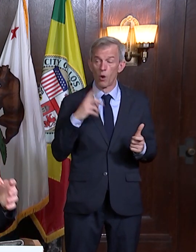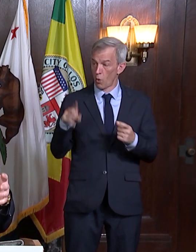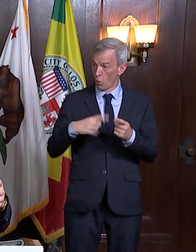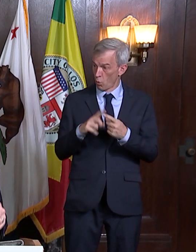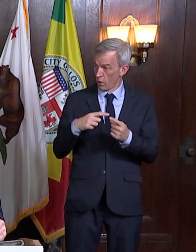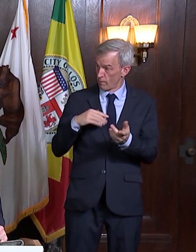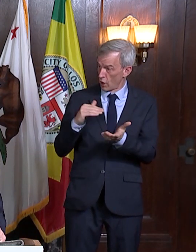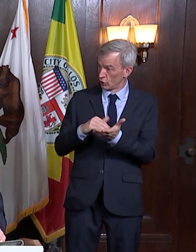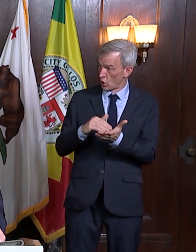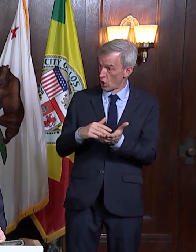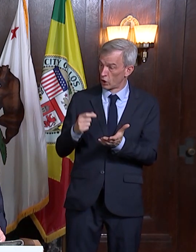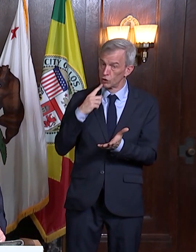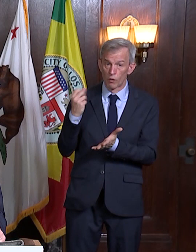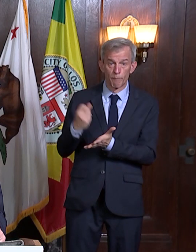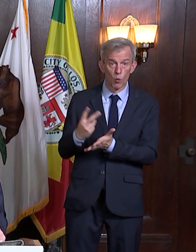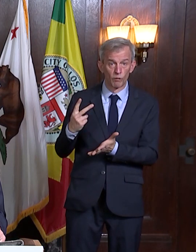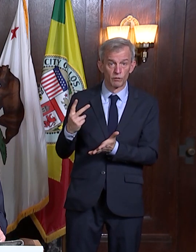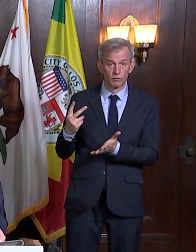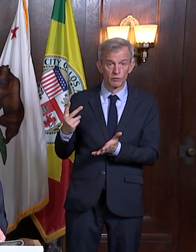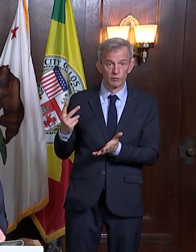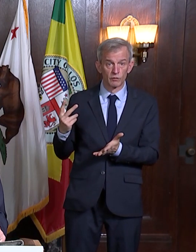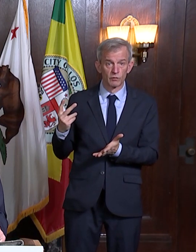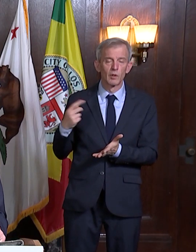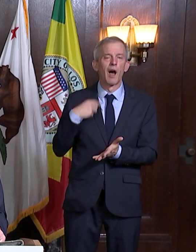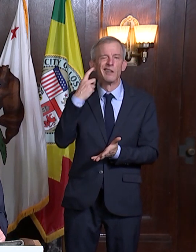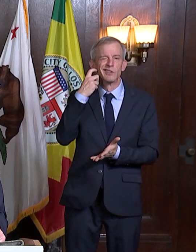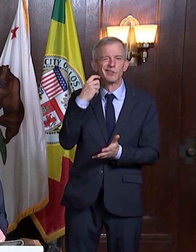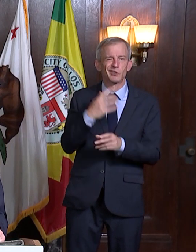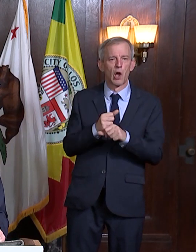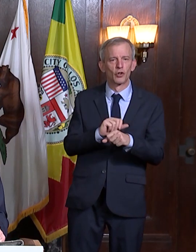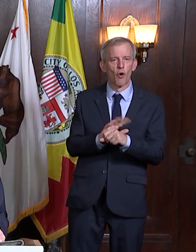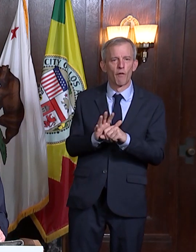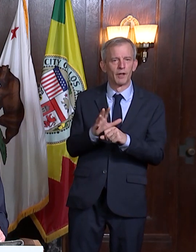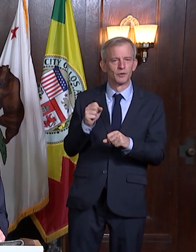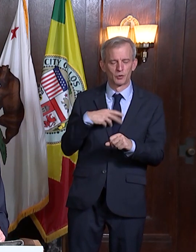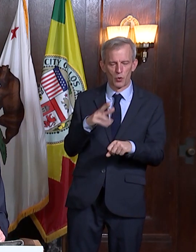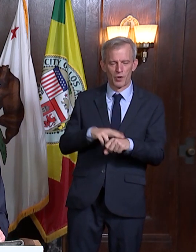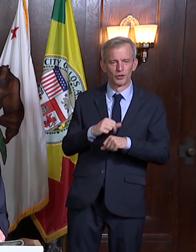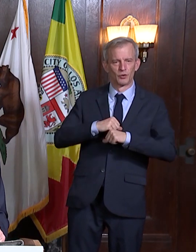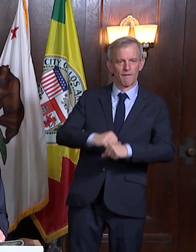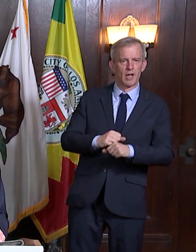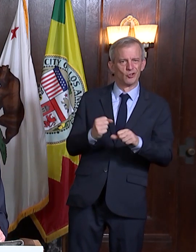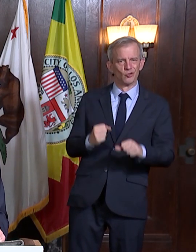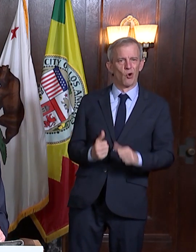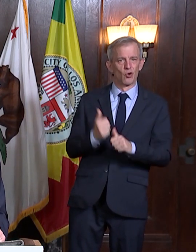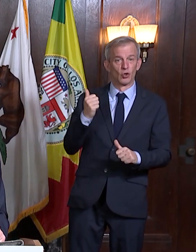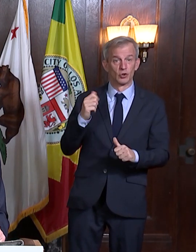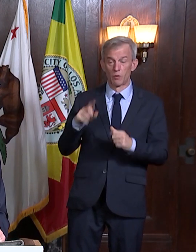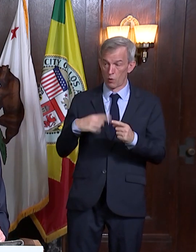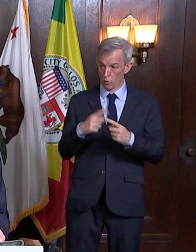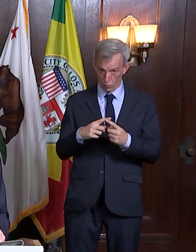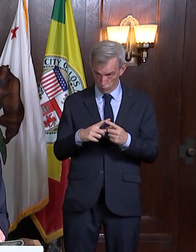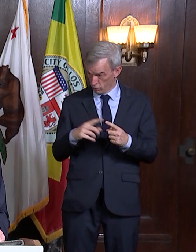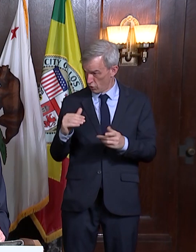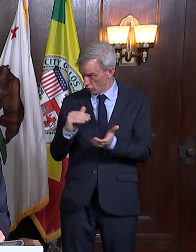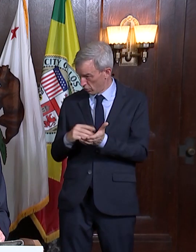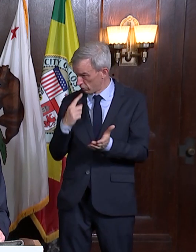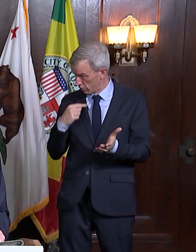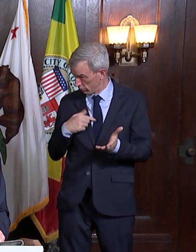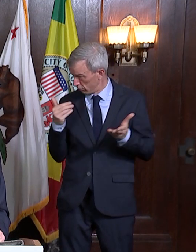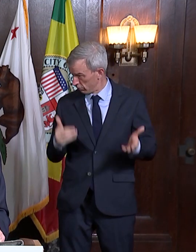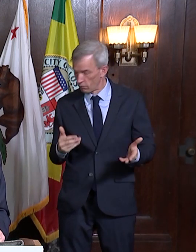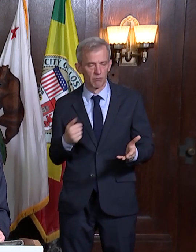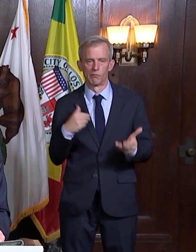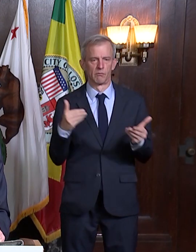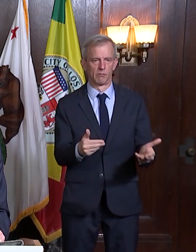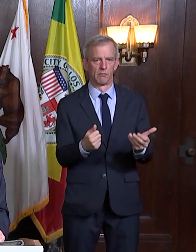the green light. He said right now I'm okay because of what I just went through. But as soon as I can, I will, and I encourage you to do the same. The city's testing